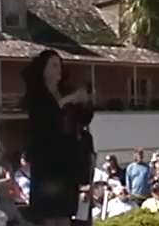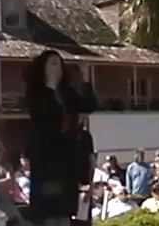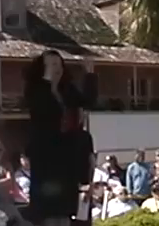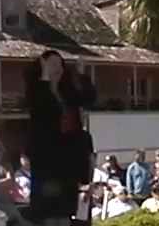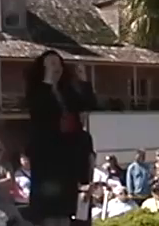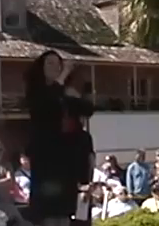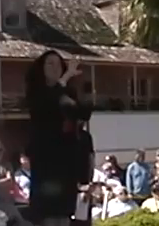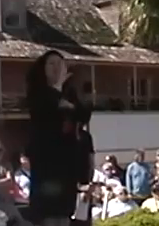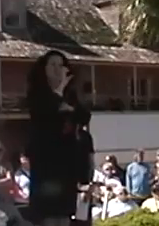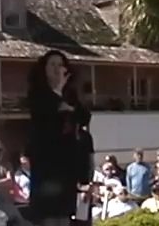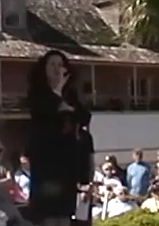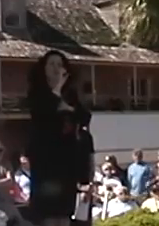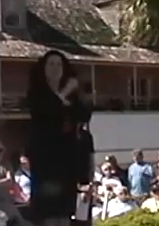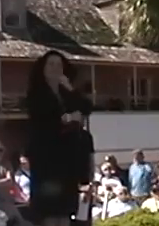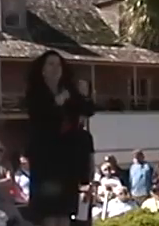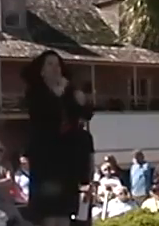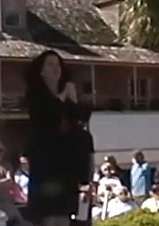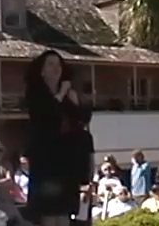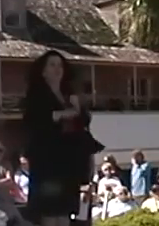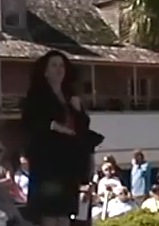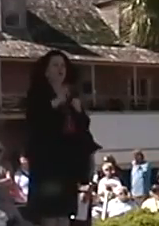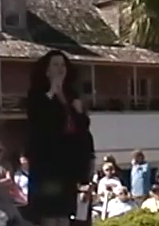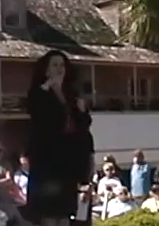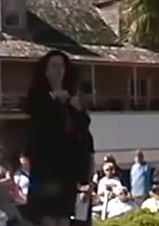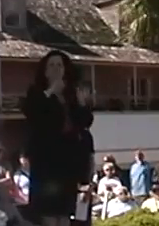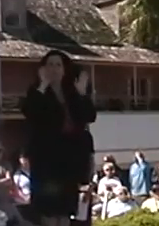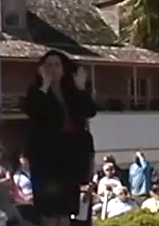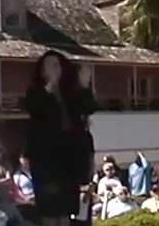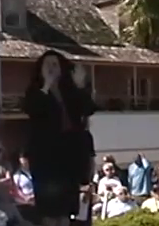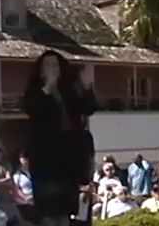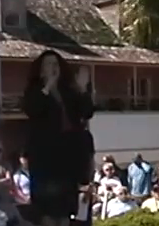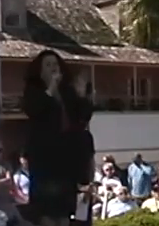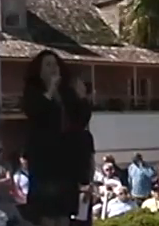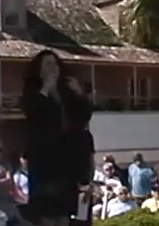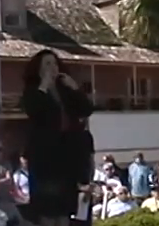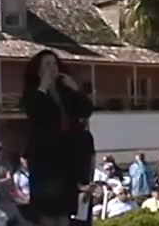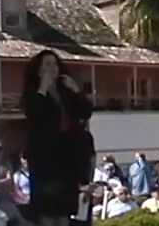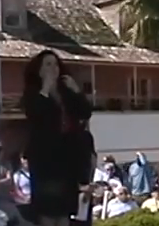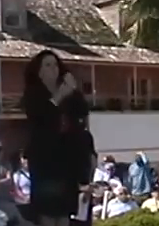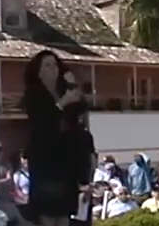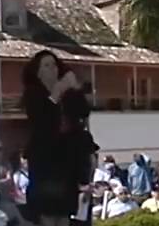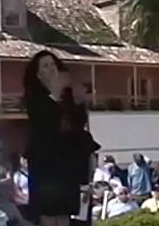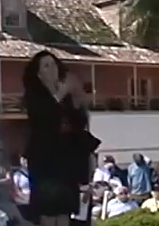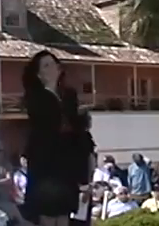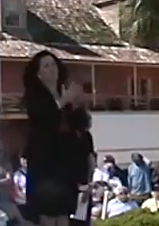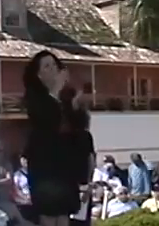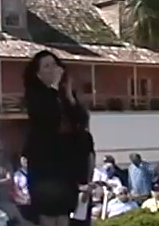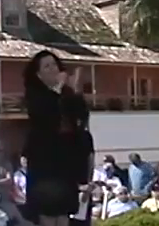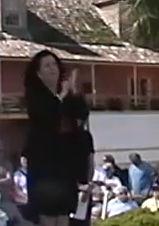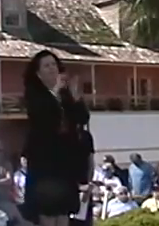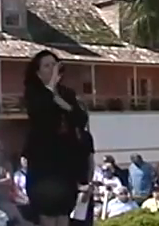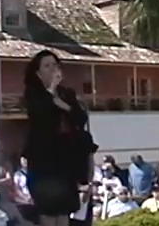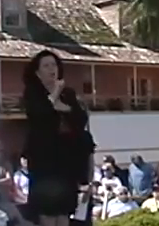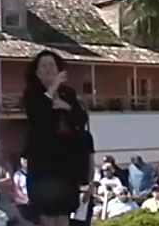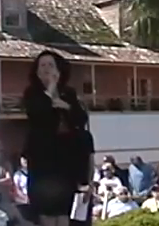500th anniversary of the discovery of this wonderful and prosperous state of Florida and